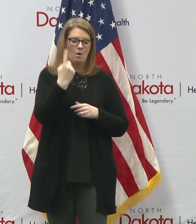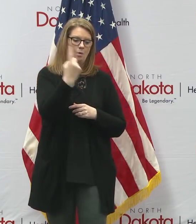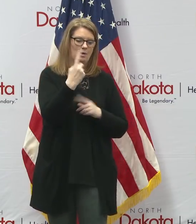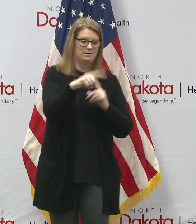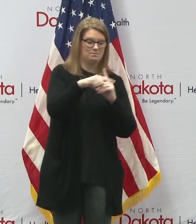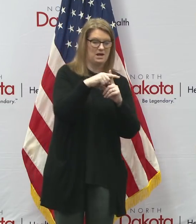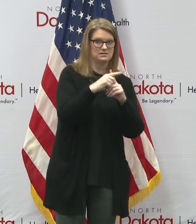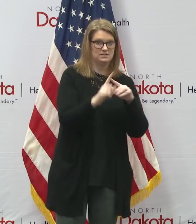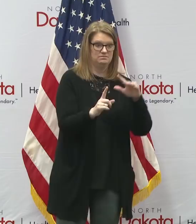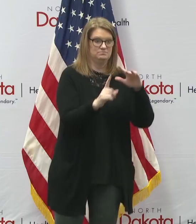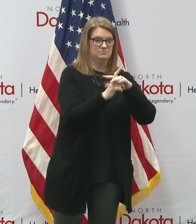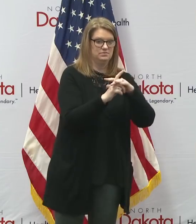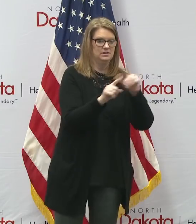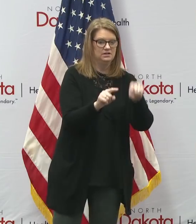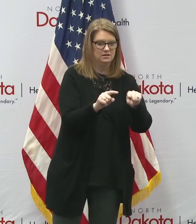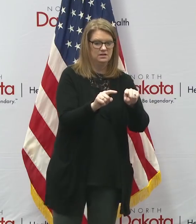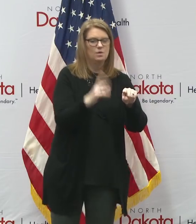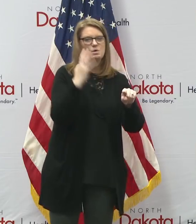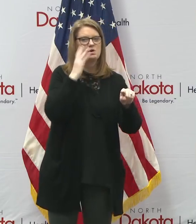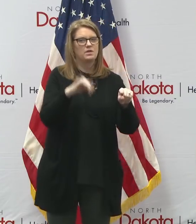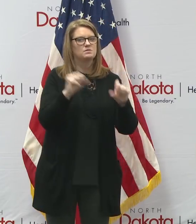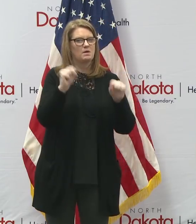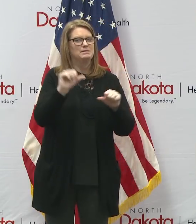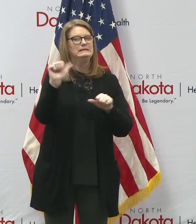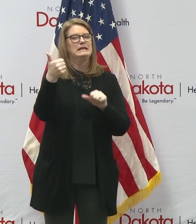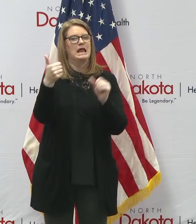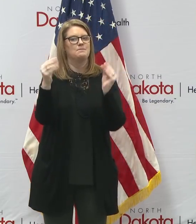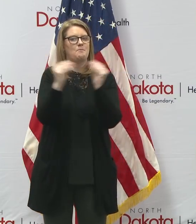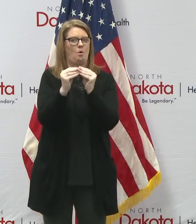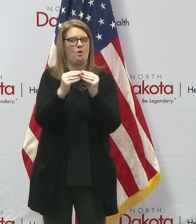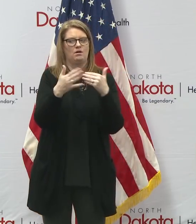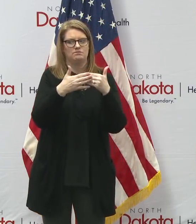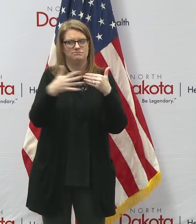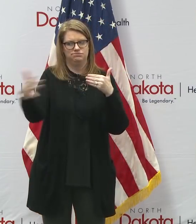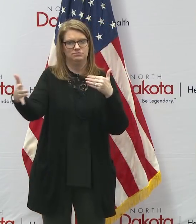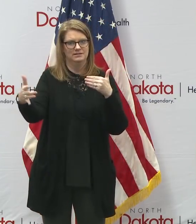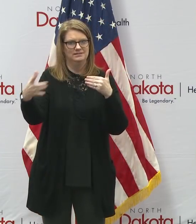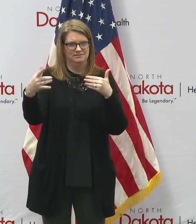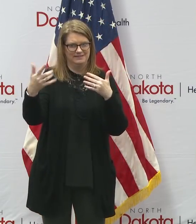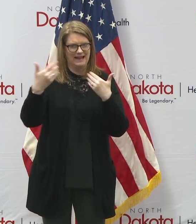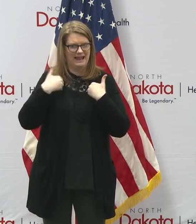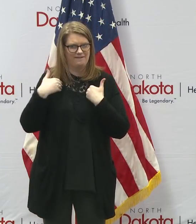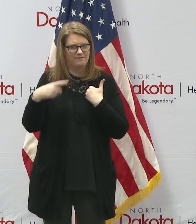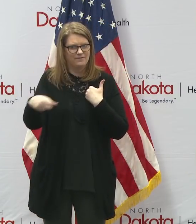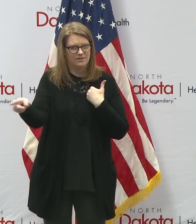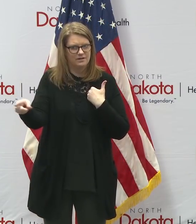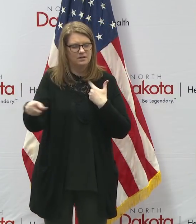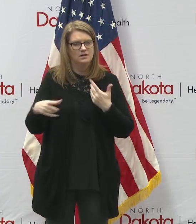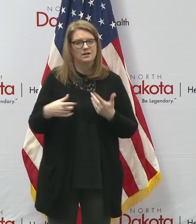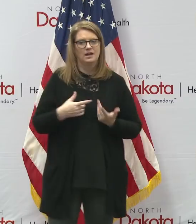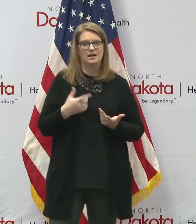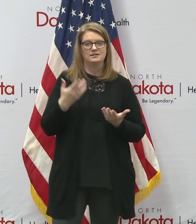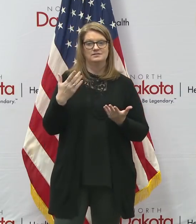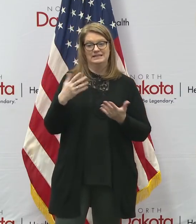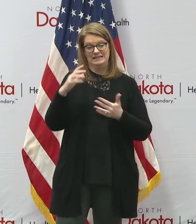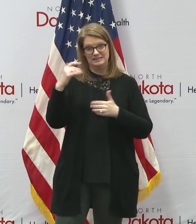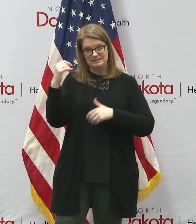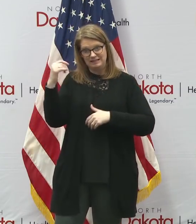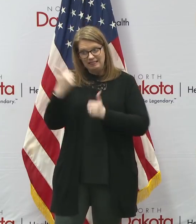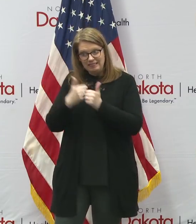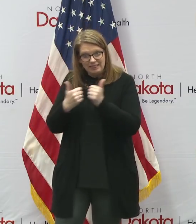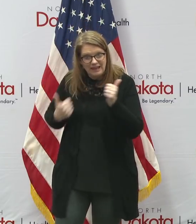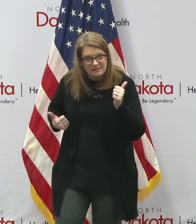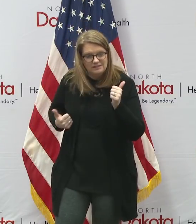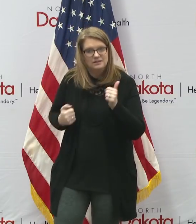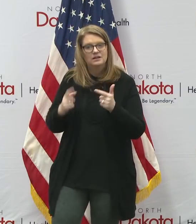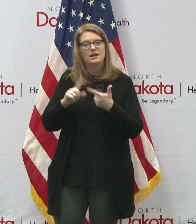as a positive. And so again, this is 10 days late in terms of data, and it may be underreported, meaning there could be 10